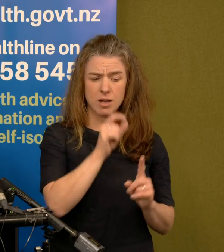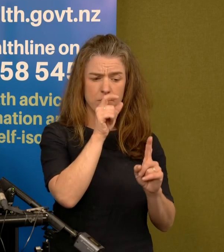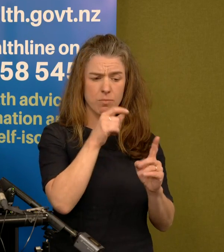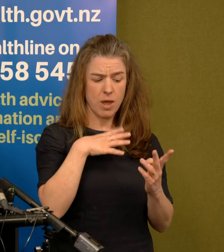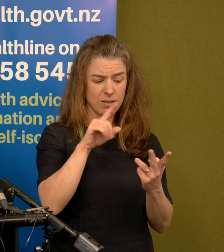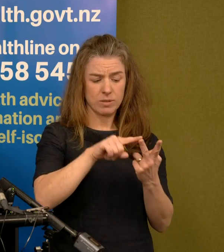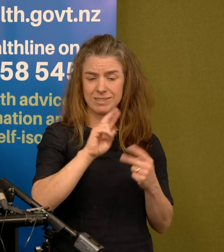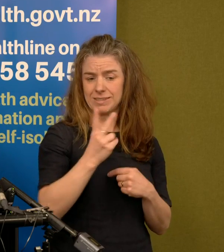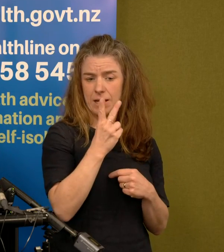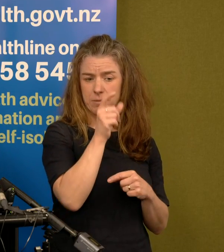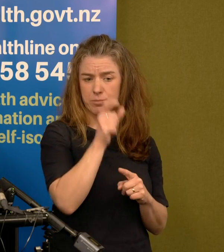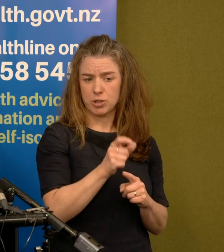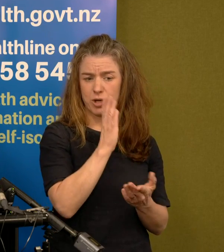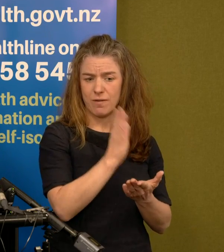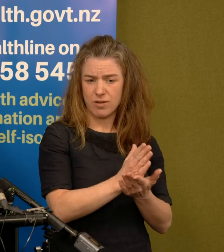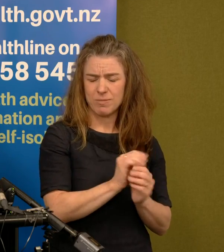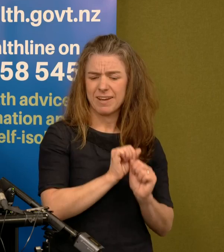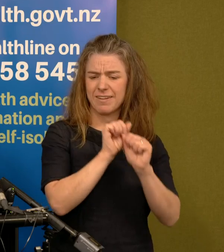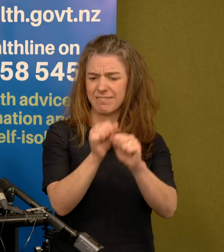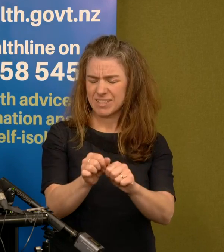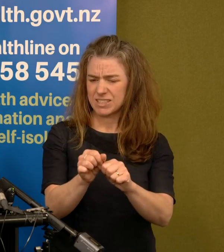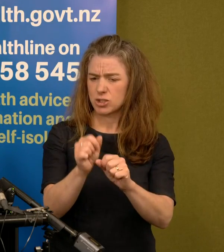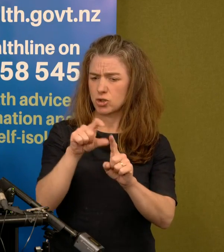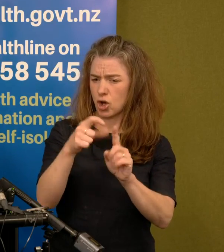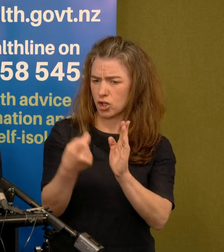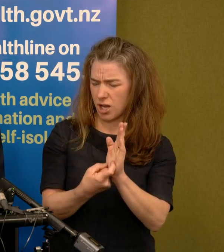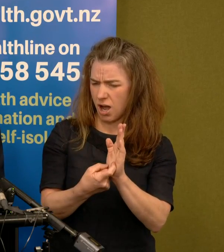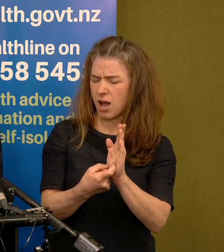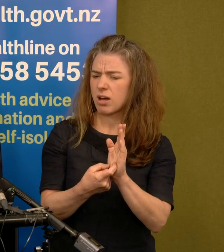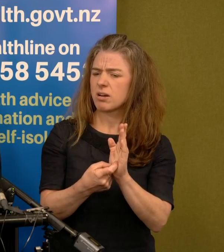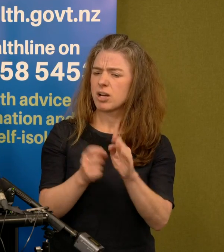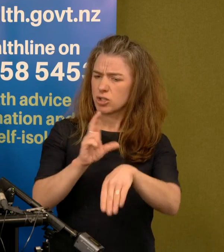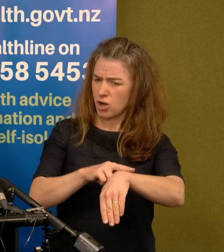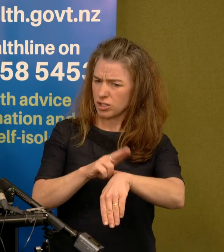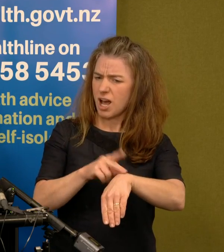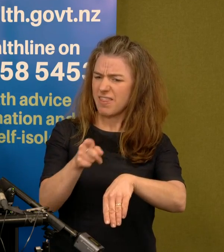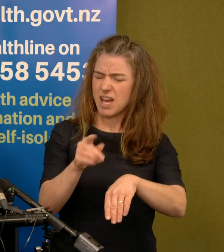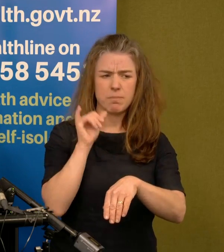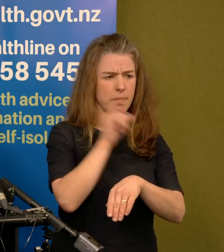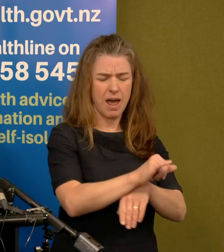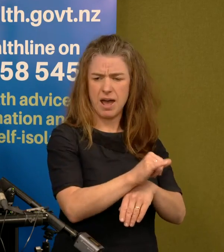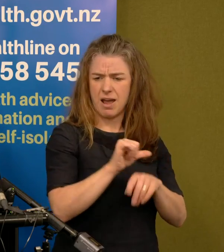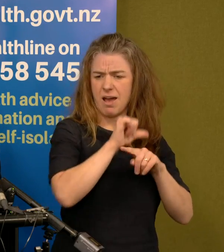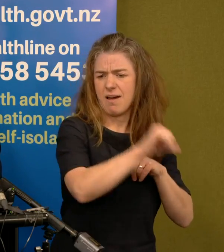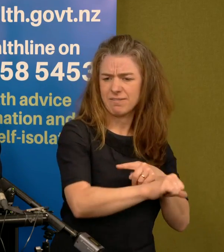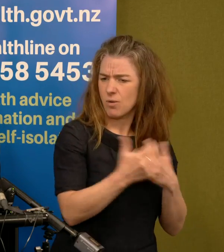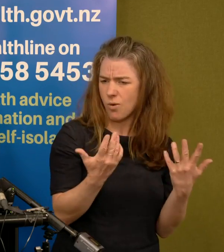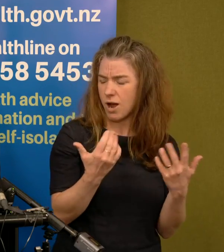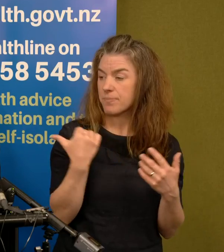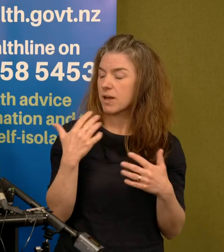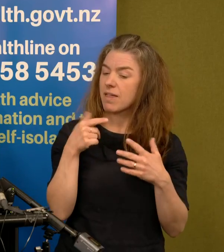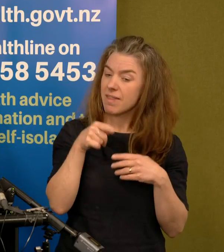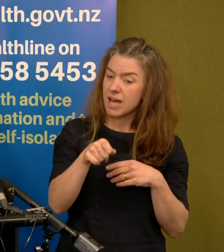was obviously cleared for travel or to continue on her daily business. What was the advice that she received? Well, the